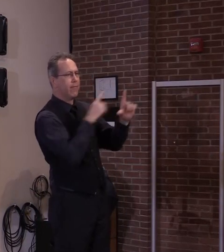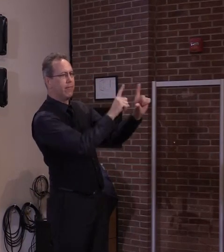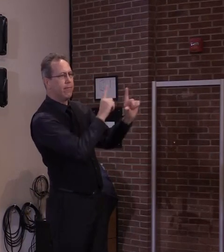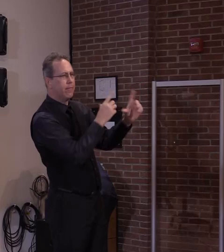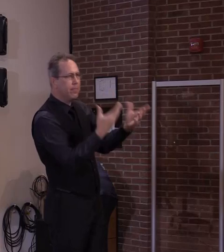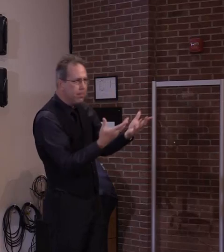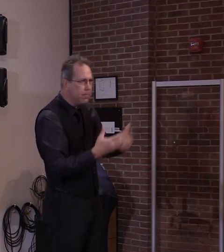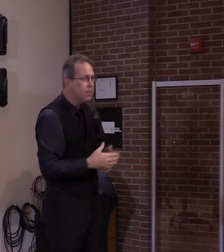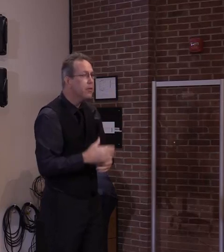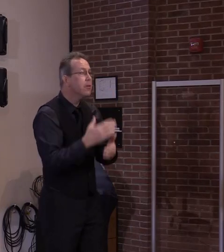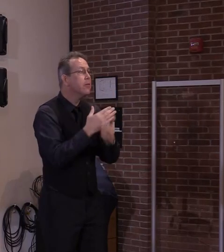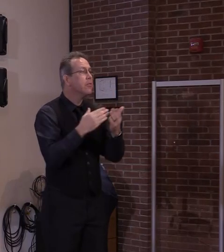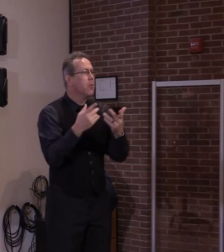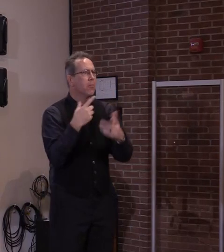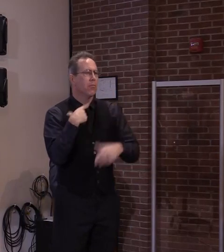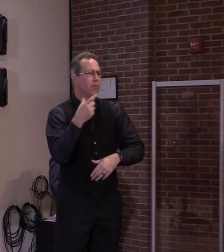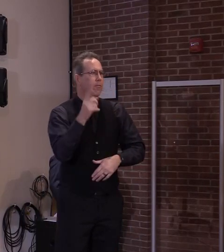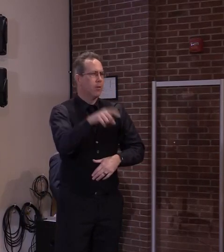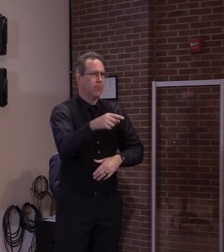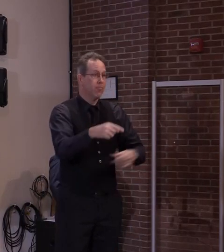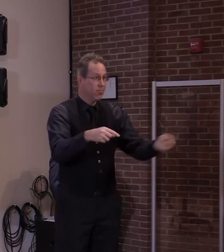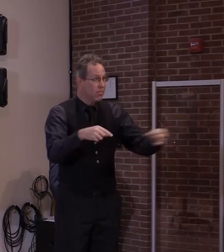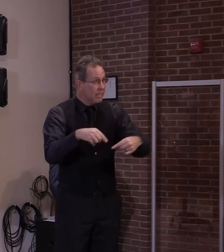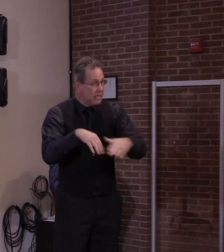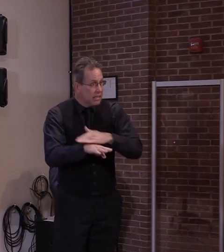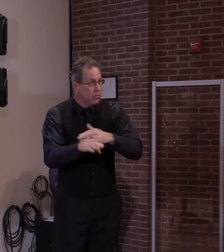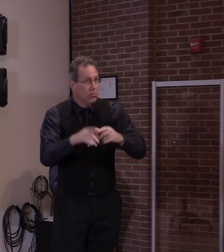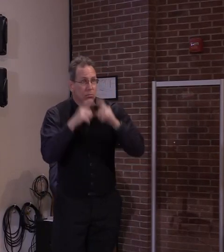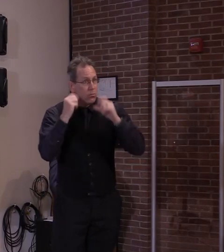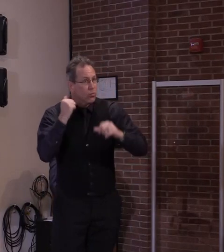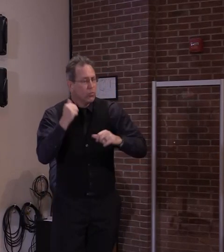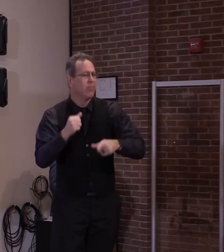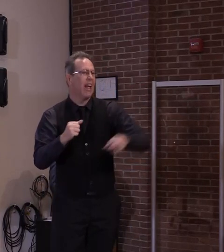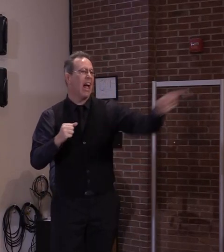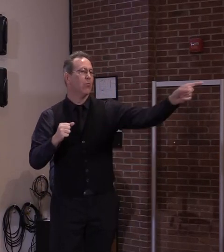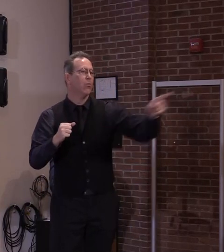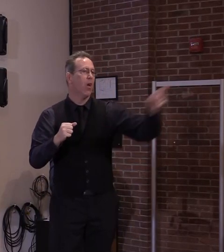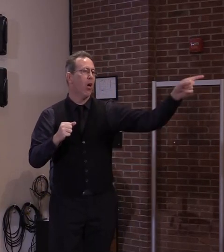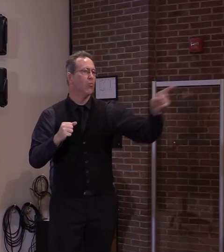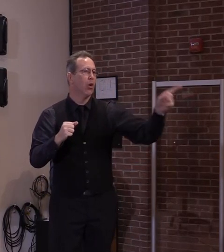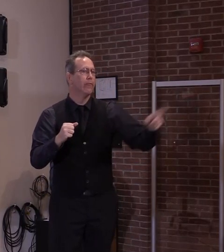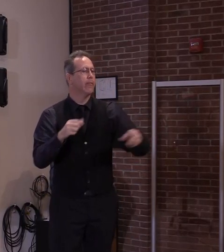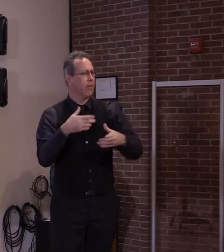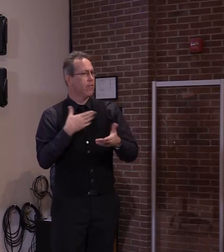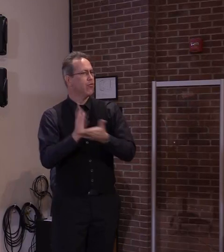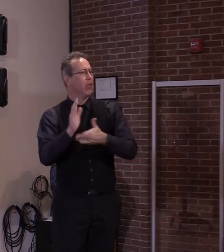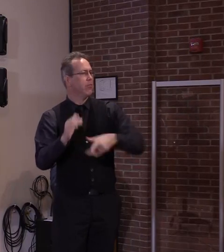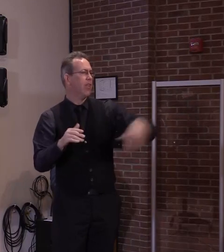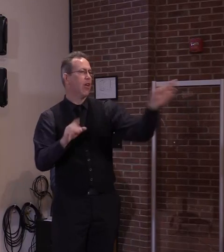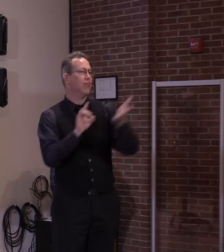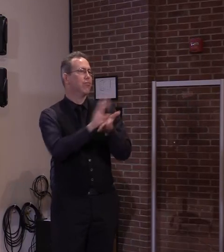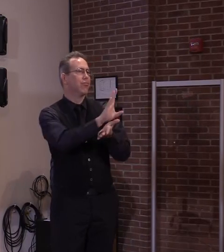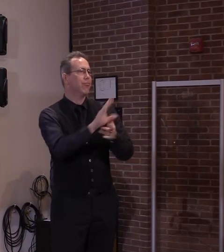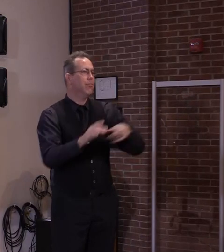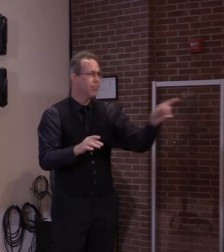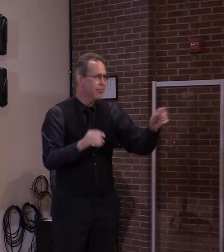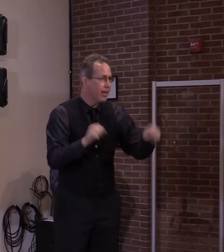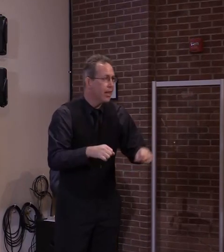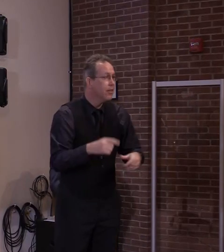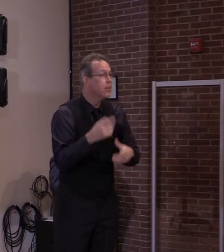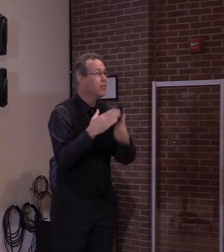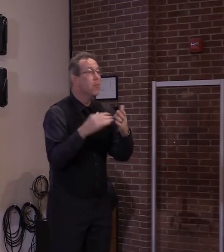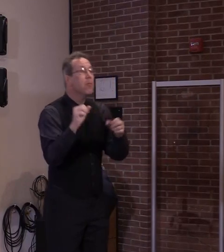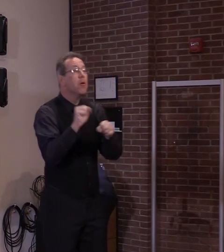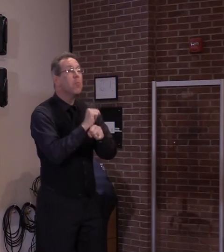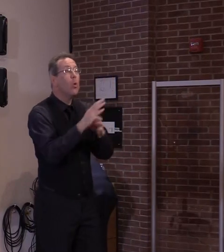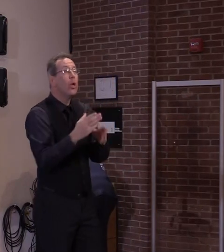really uncomfortable, and there are some employees who are more comfortable refusing service or telling somebody they're not